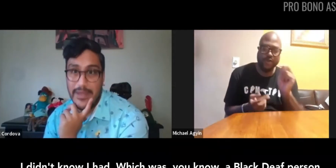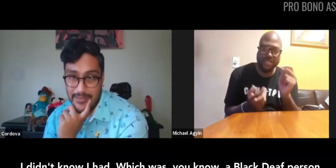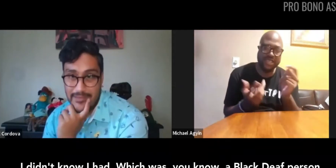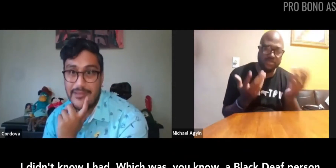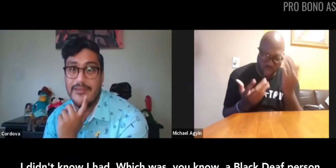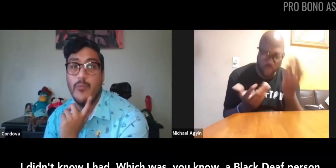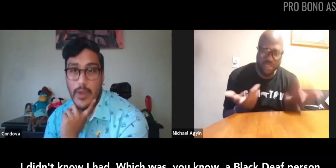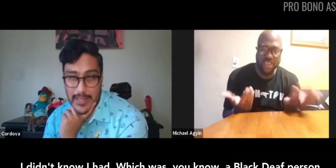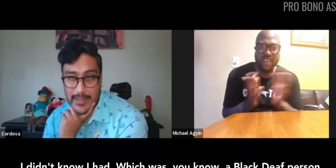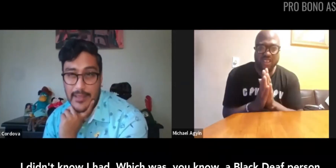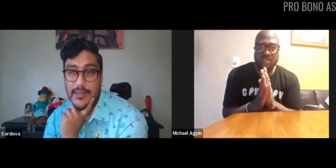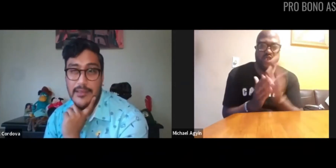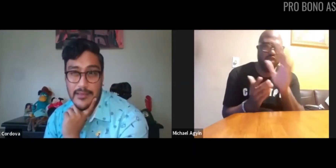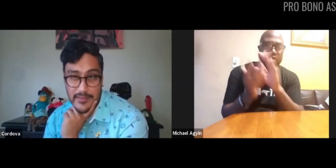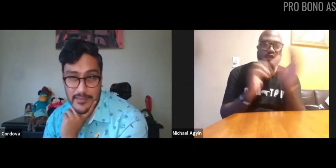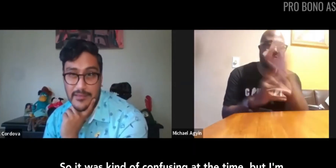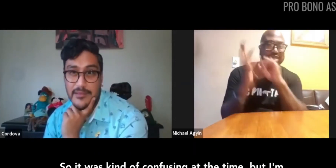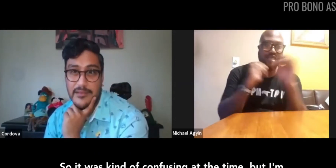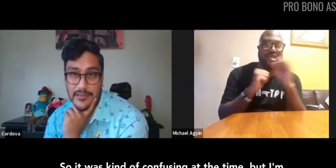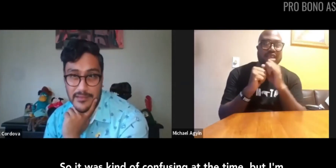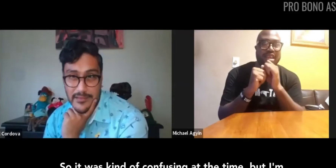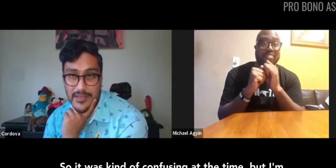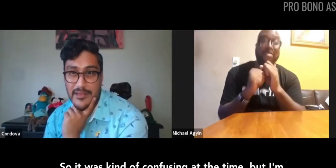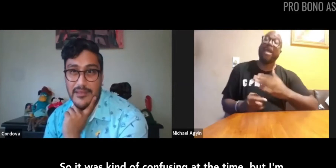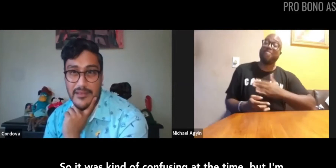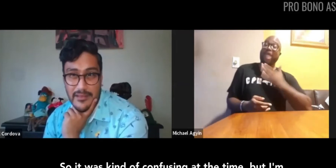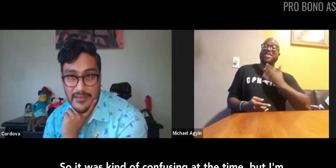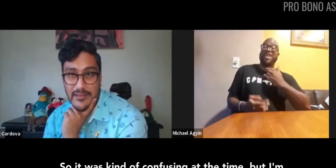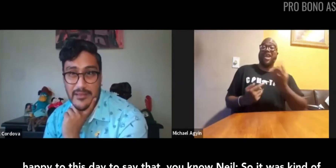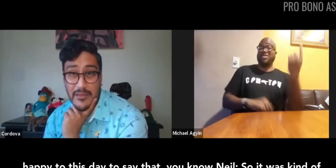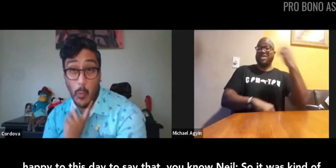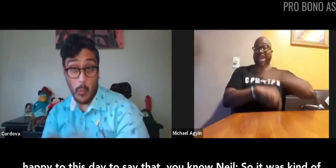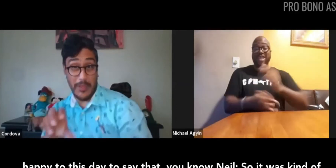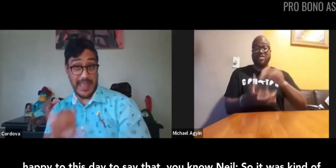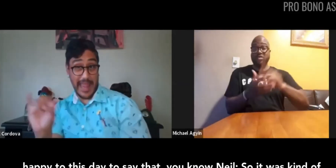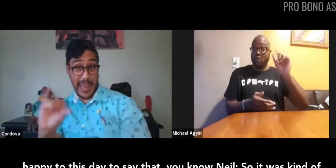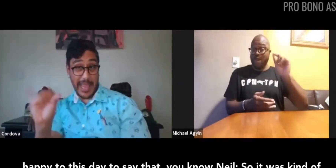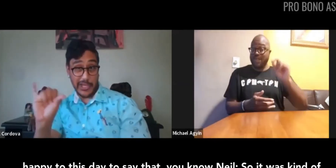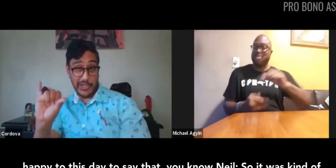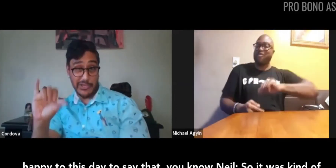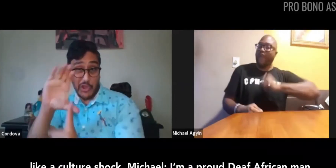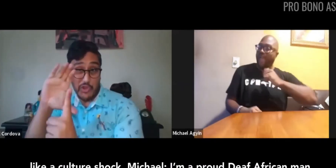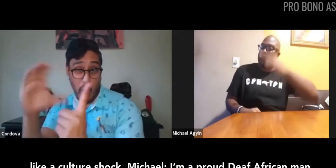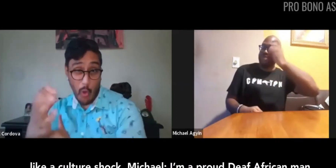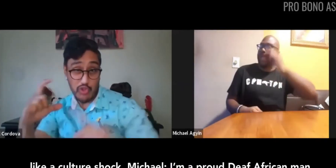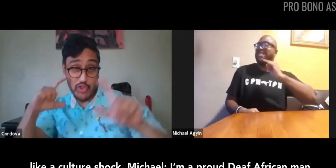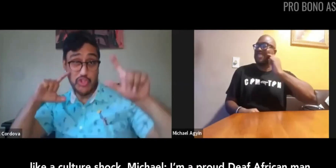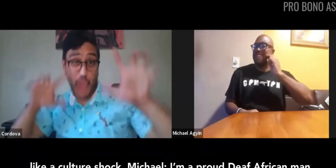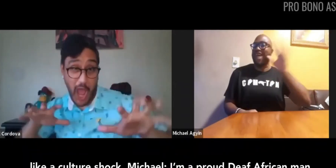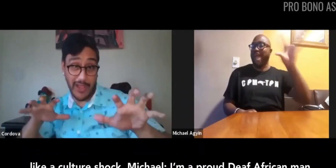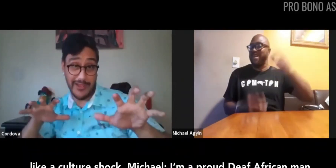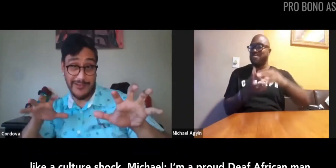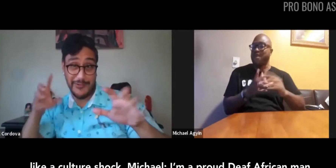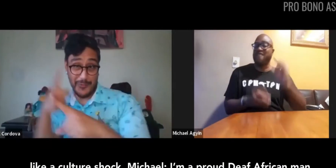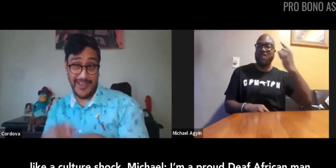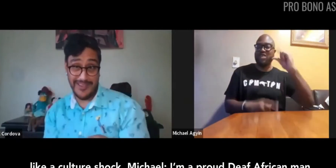Which was, a black deaf person. So it was kind of confusing at the time. But I'm happy to this day to say that, it was kind of like a culture I'm shock. a